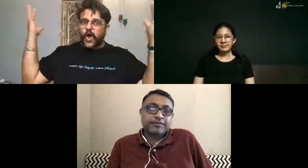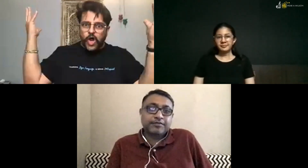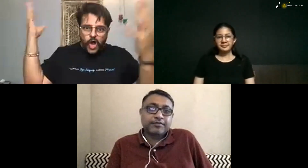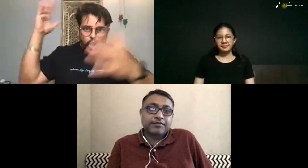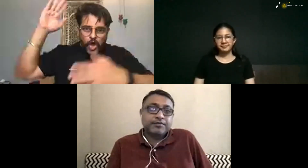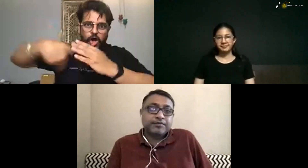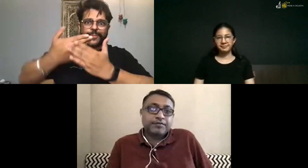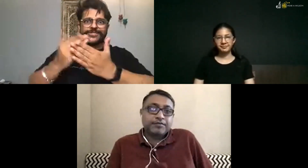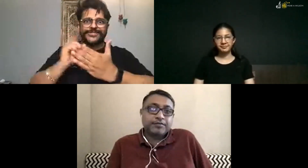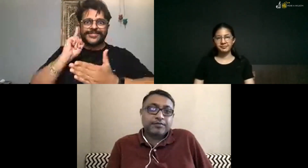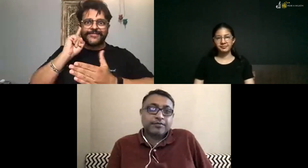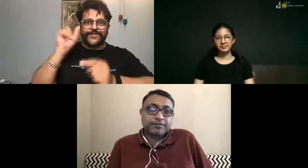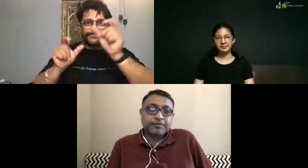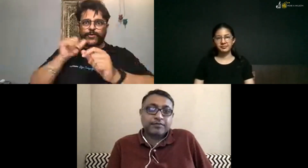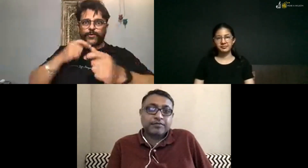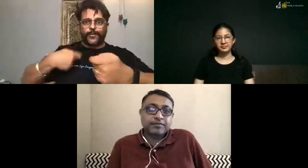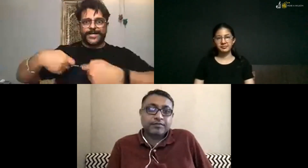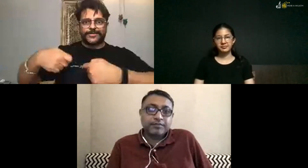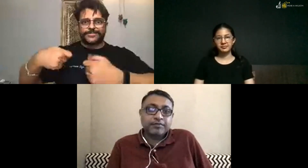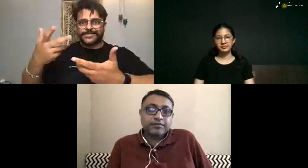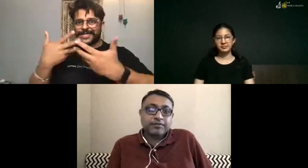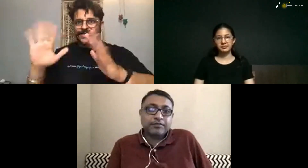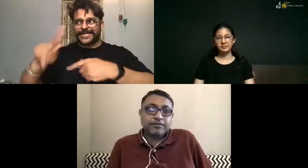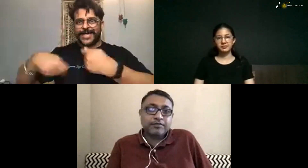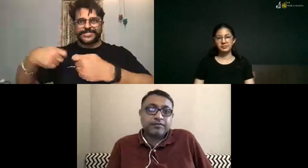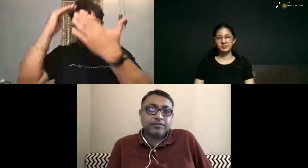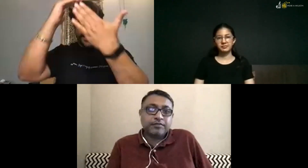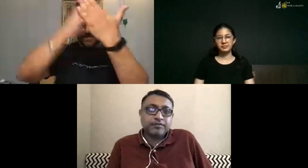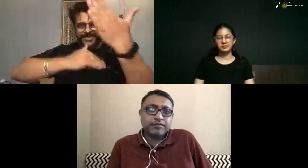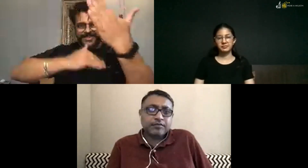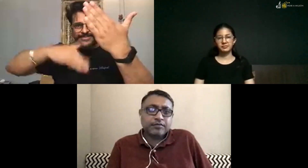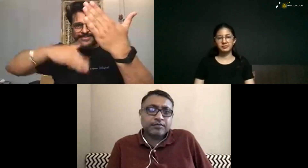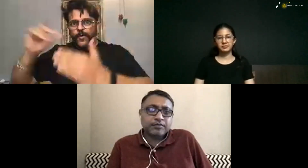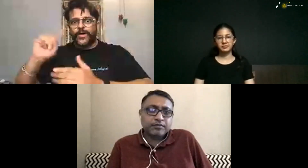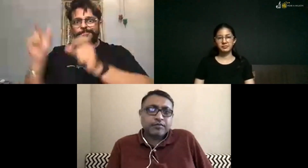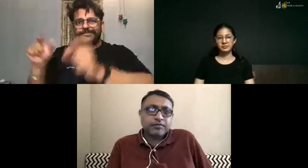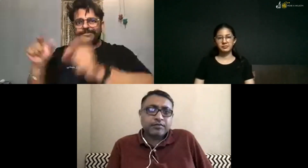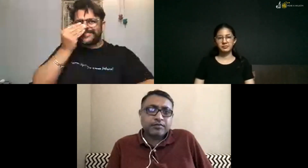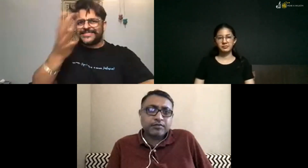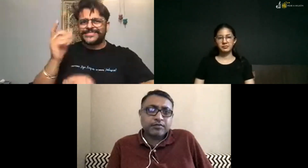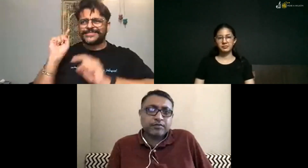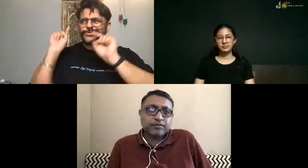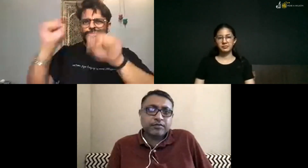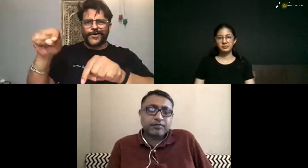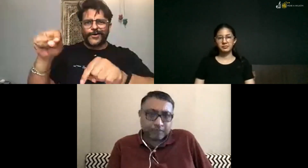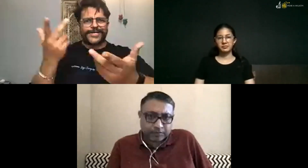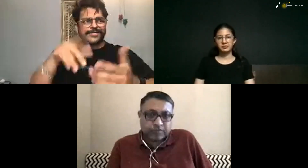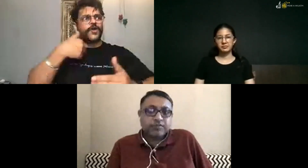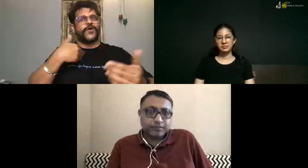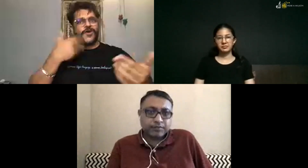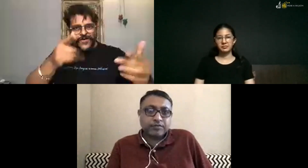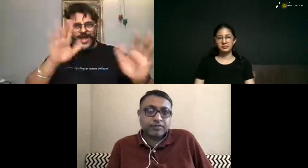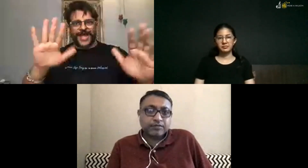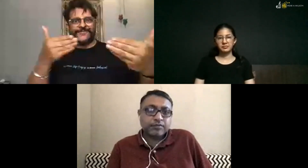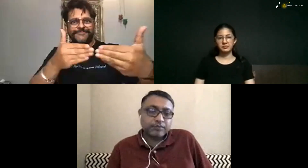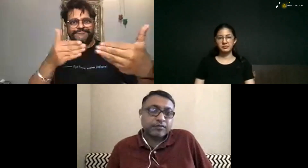app, all of it, all the deaf people who have some kind of a business, there has to be a list where people can easily